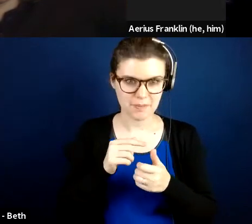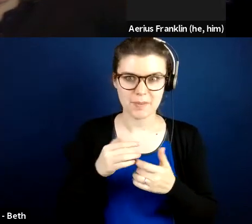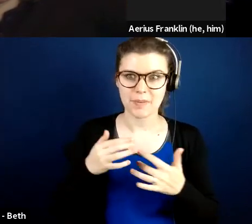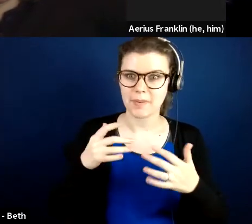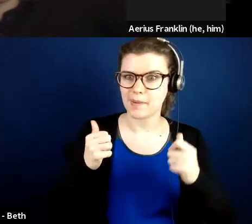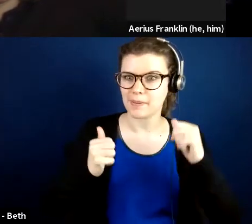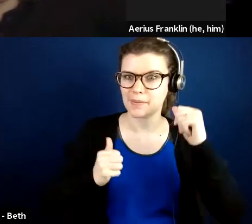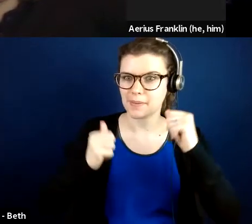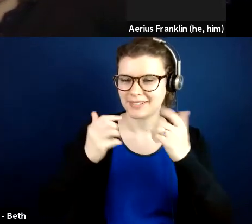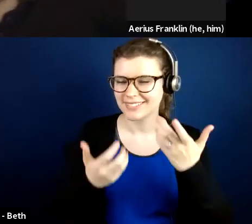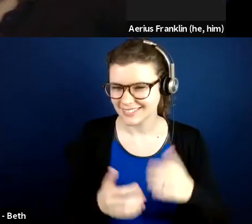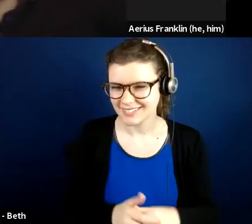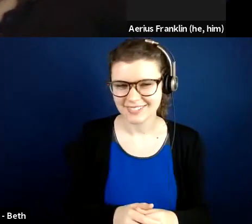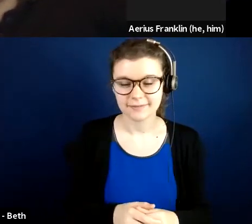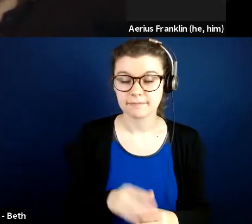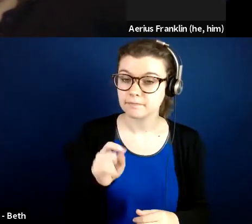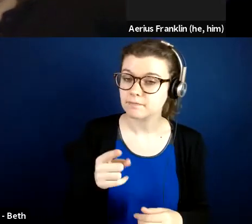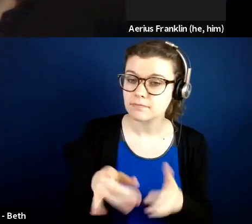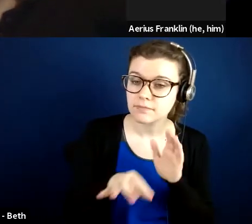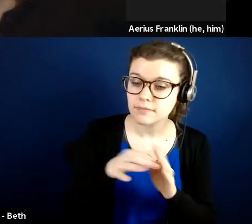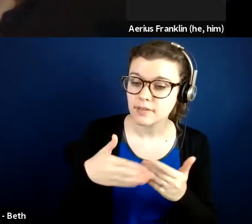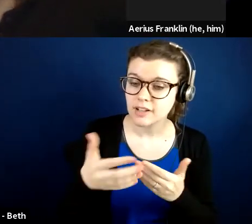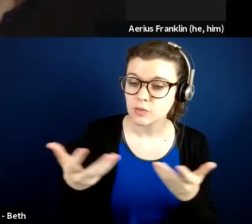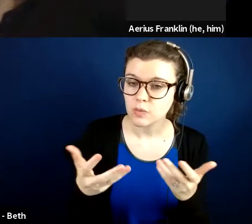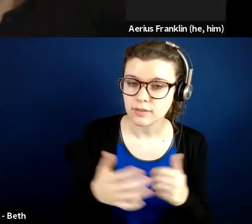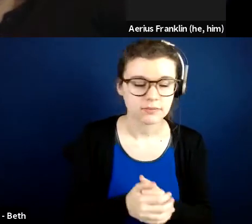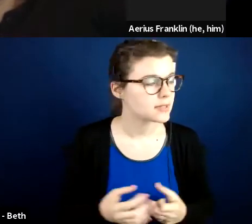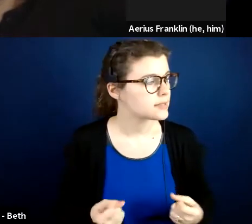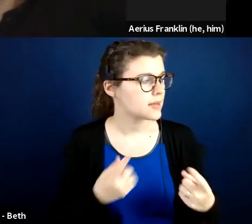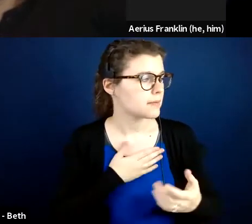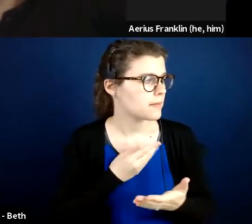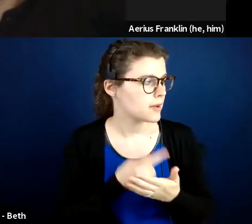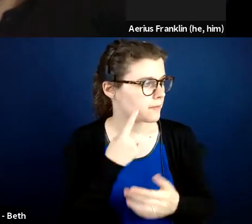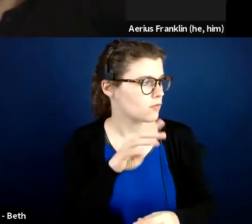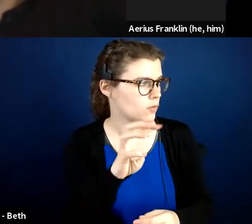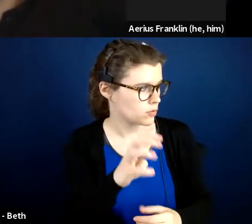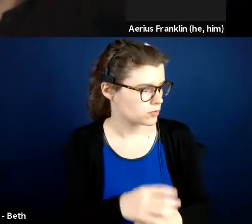All right, Arius, get to the next category. Spending my money for 400.